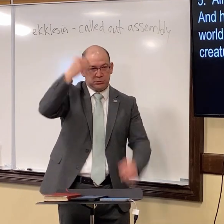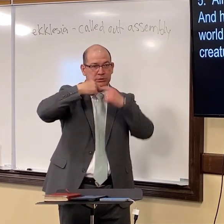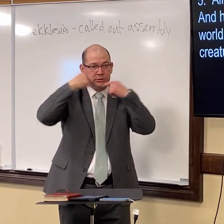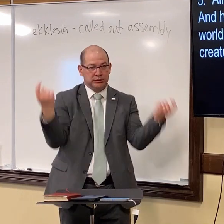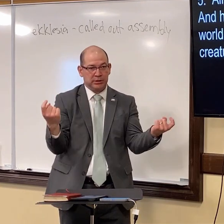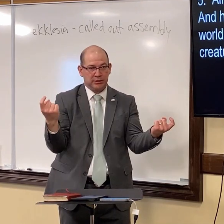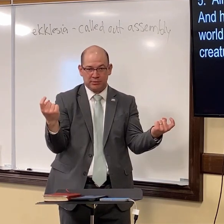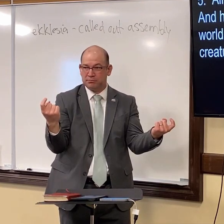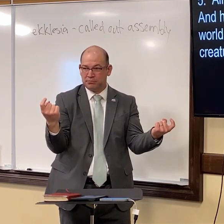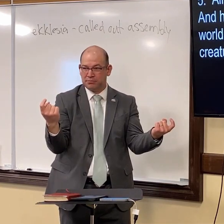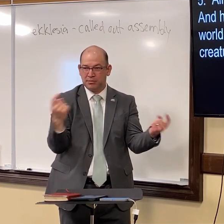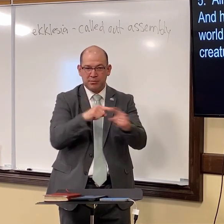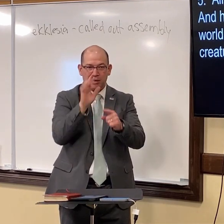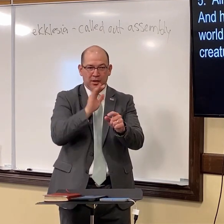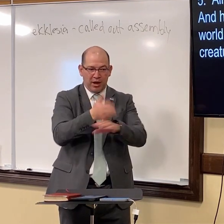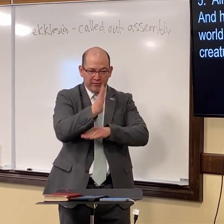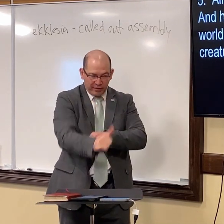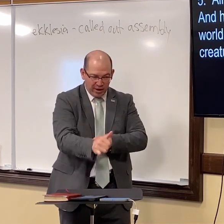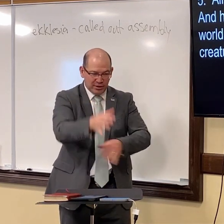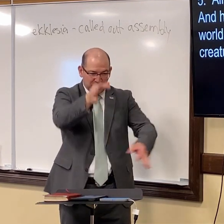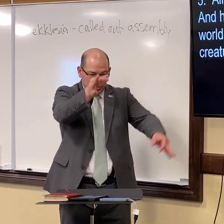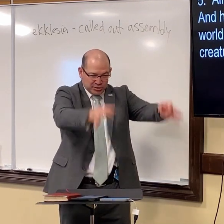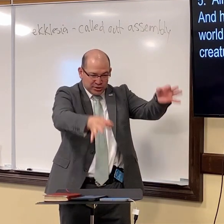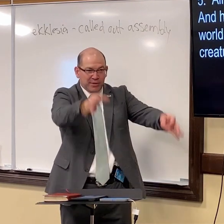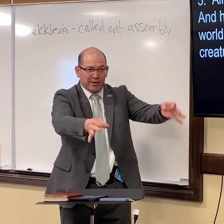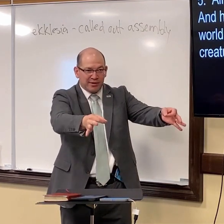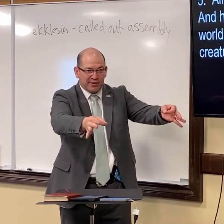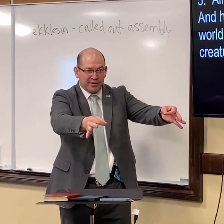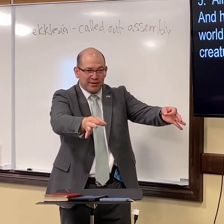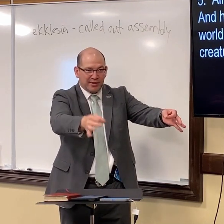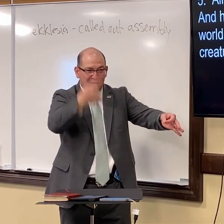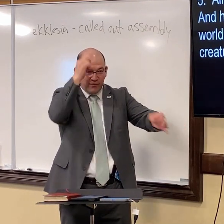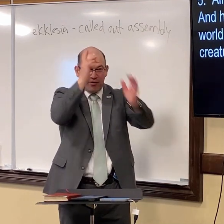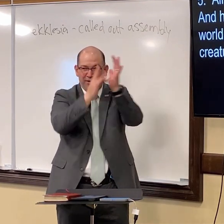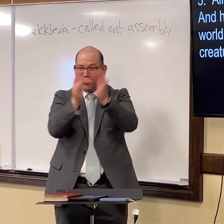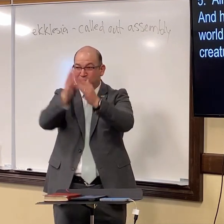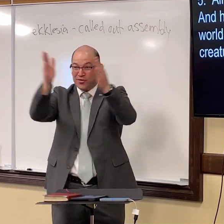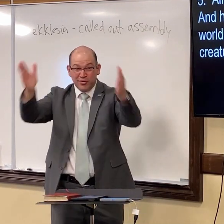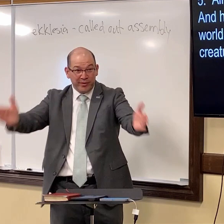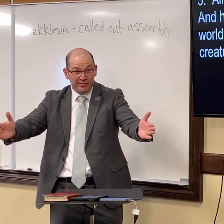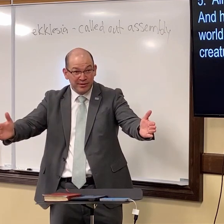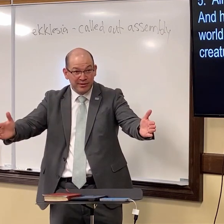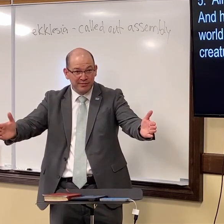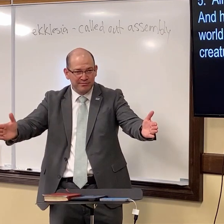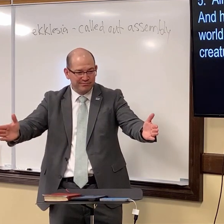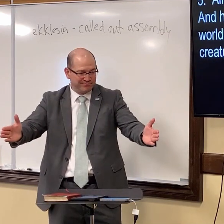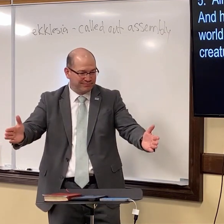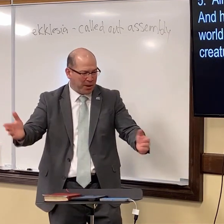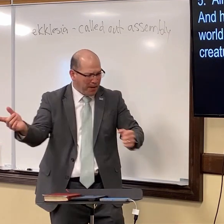Every person has an appointment with death, and after that, the judgment.